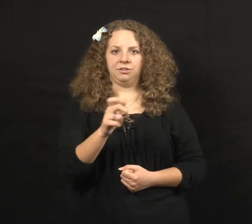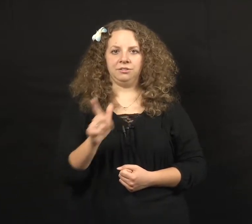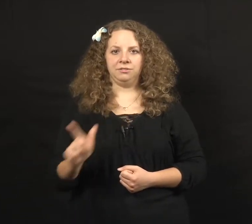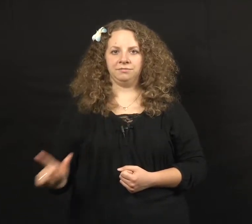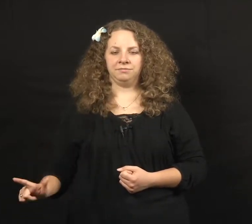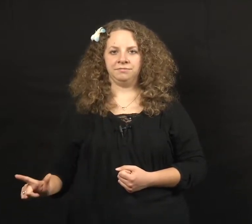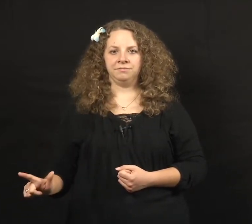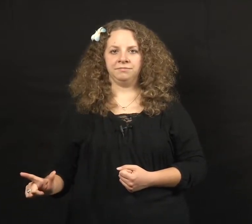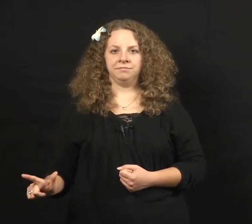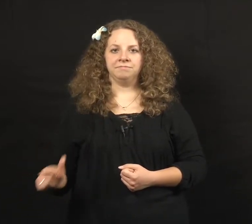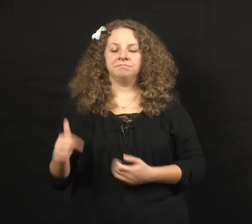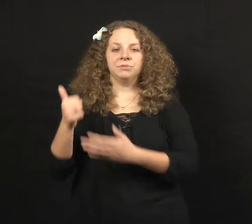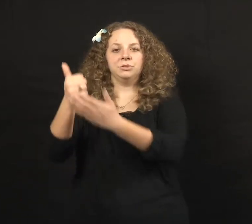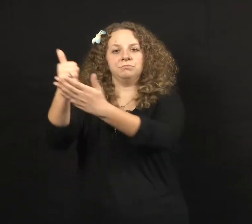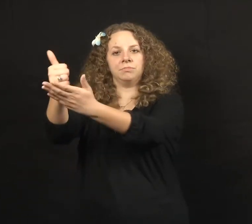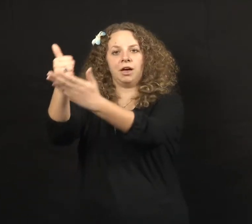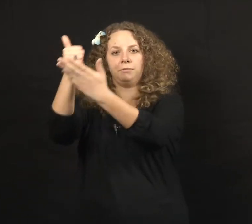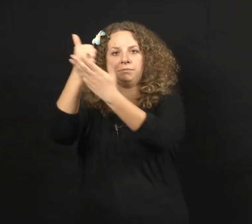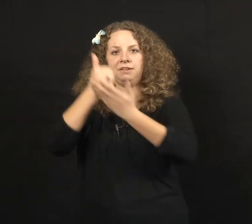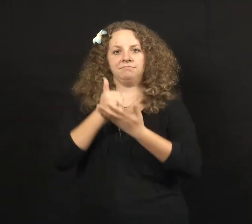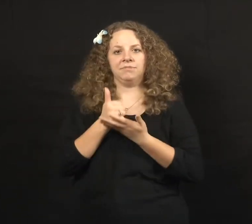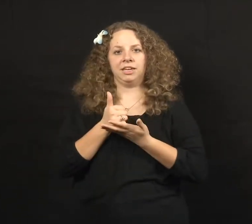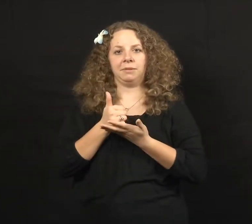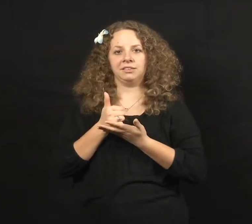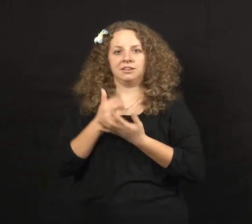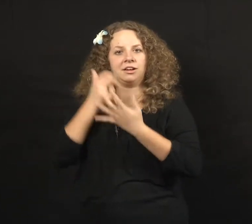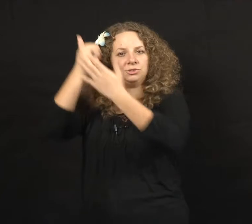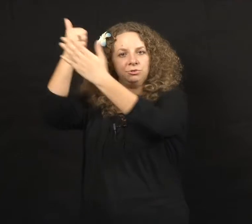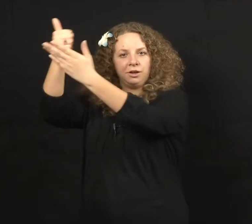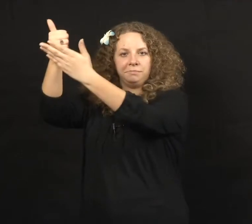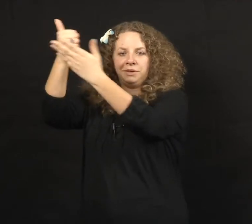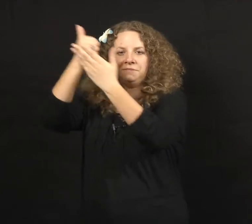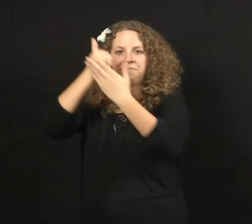angle. To help me, like I'm asking God to help me.